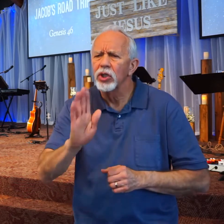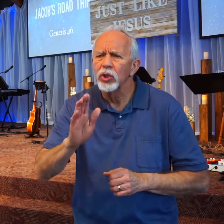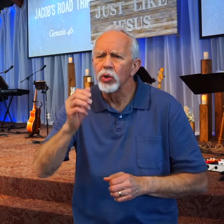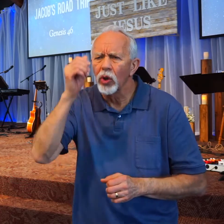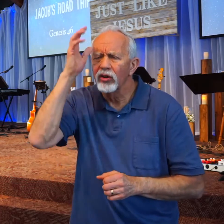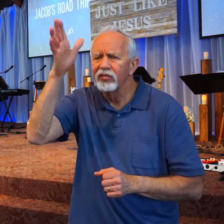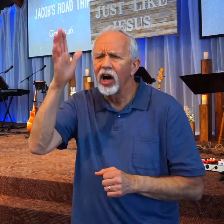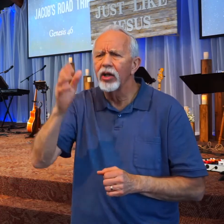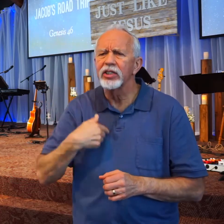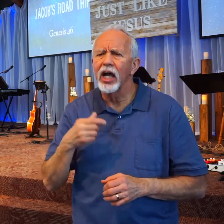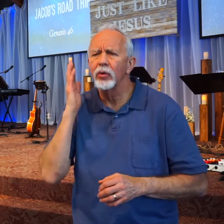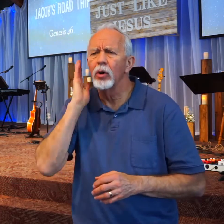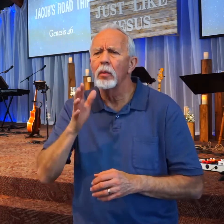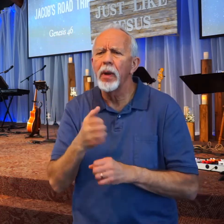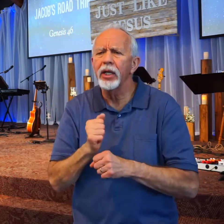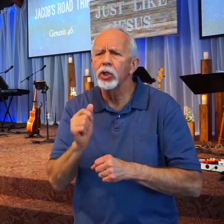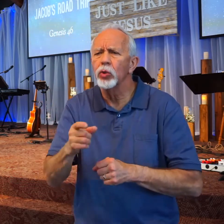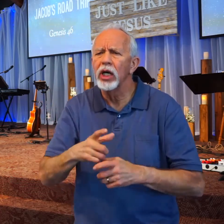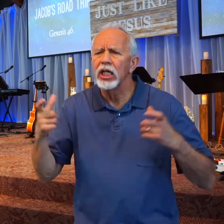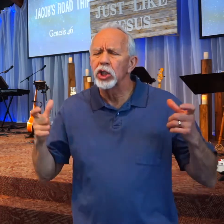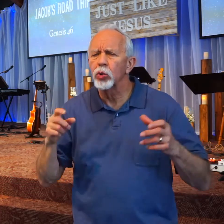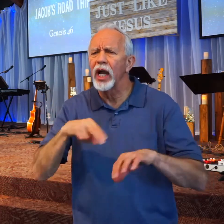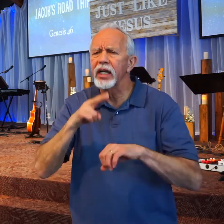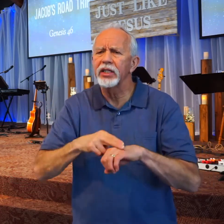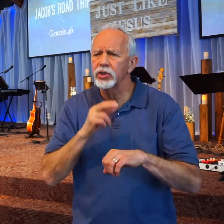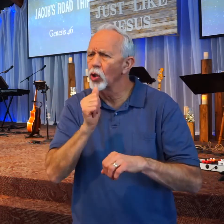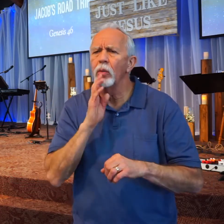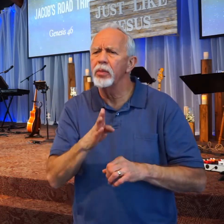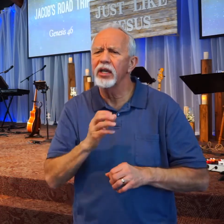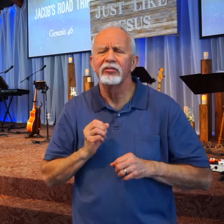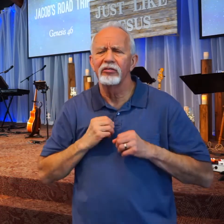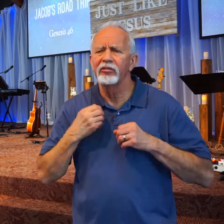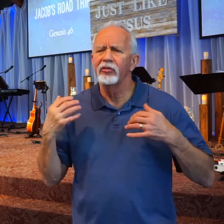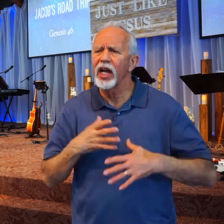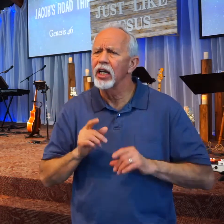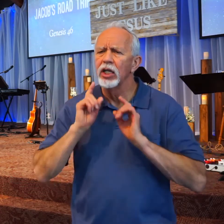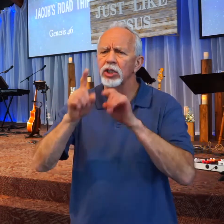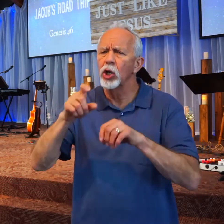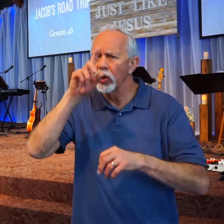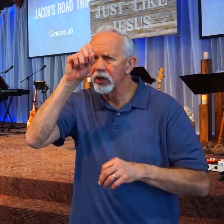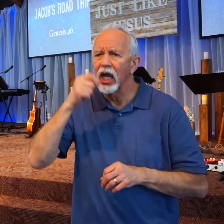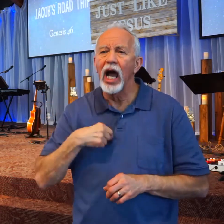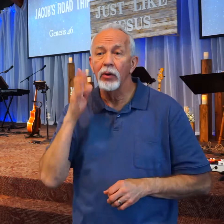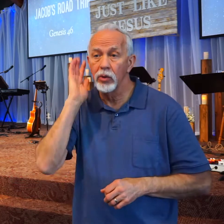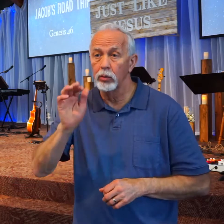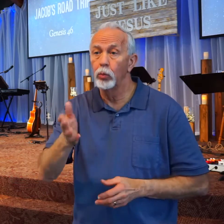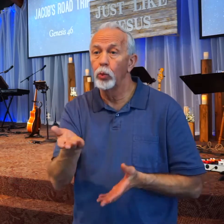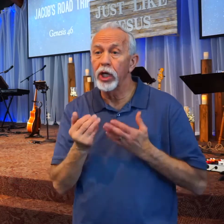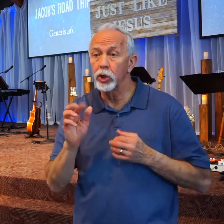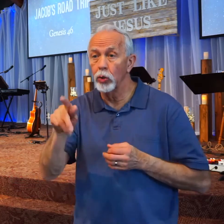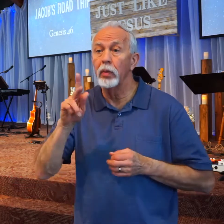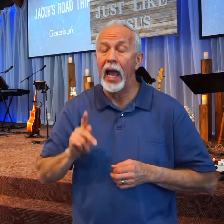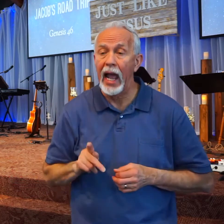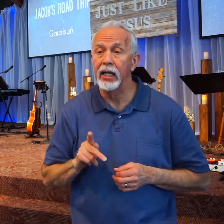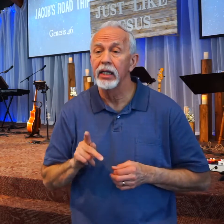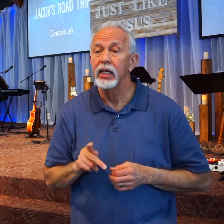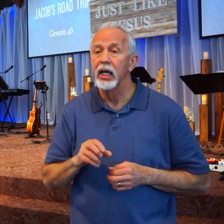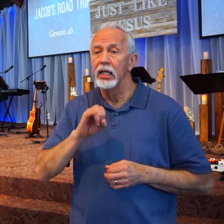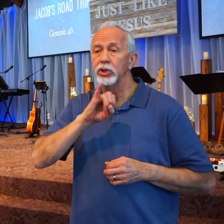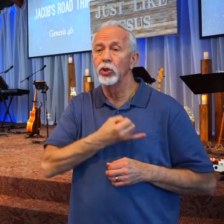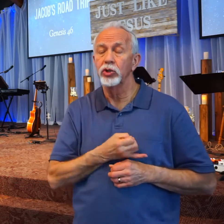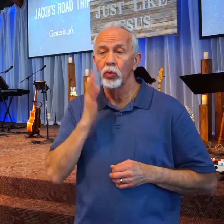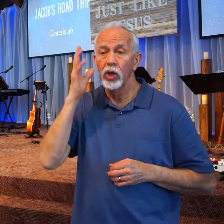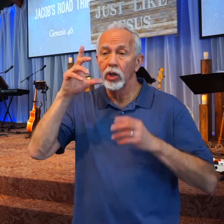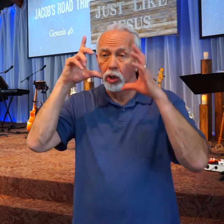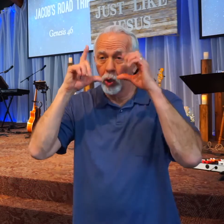will make you a great nation there. I will go down with you to Egypt, and I will also bring you back. Joseph will close your eyes when